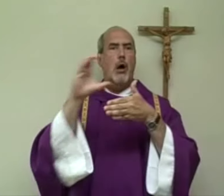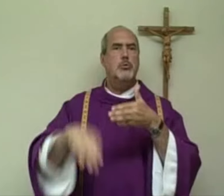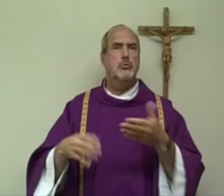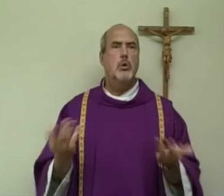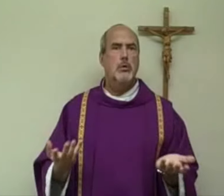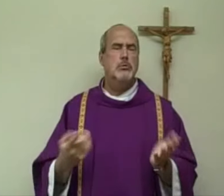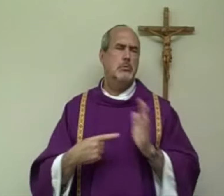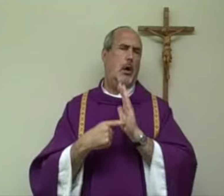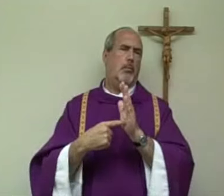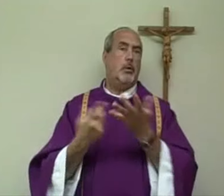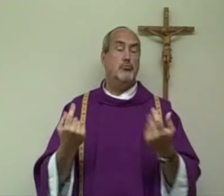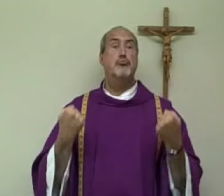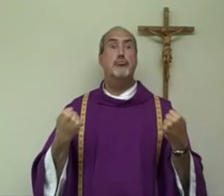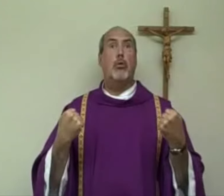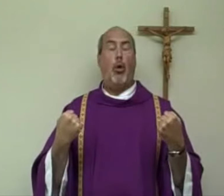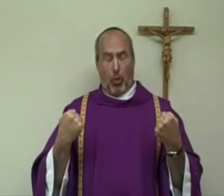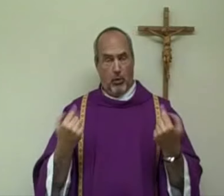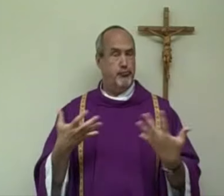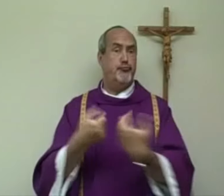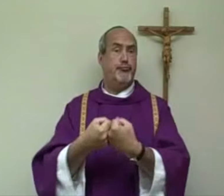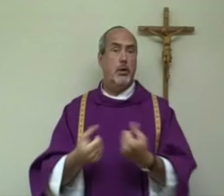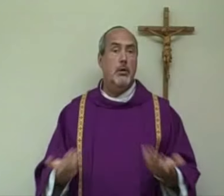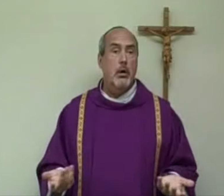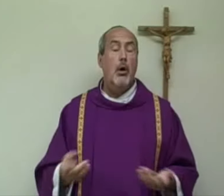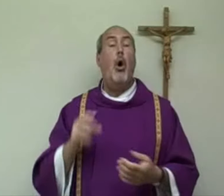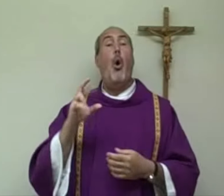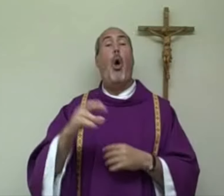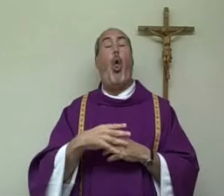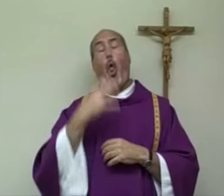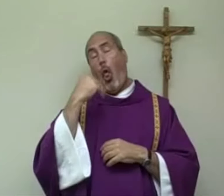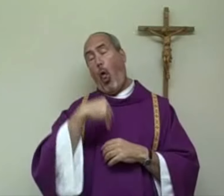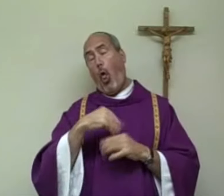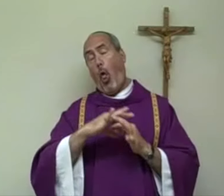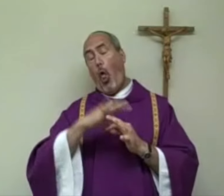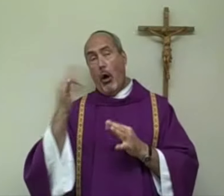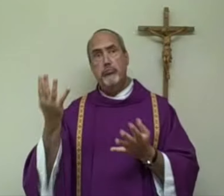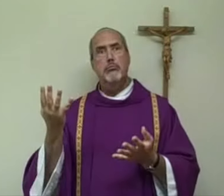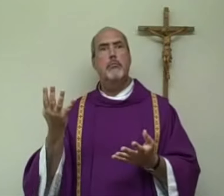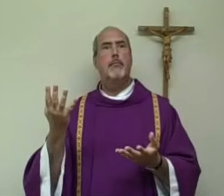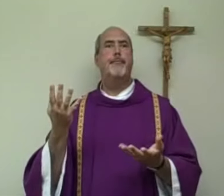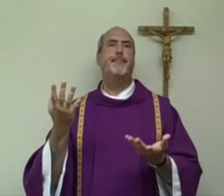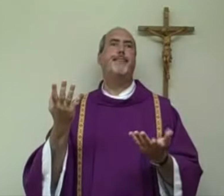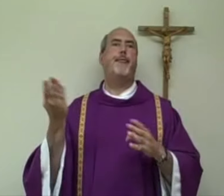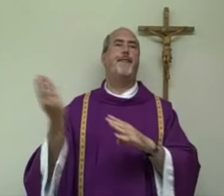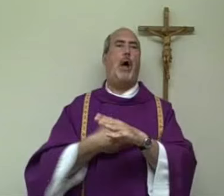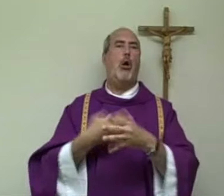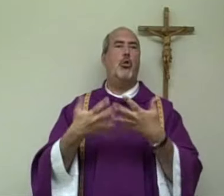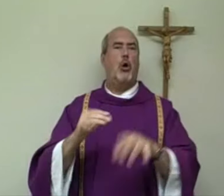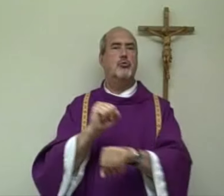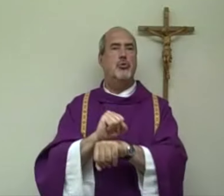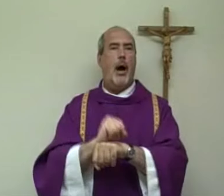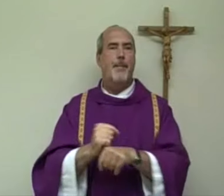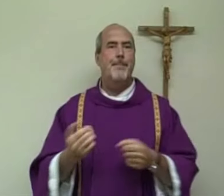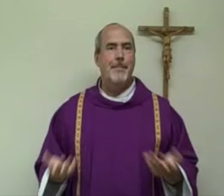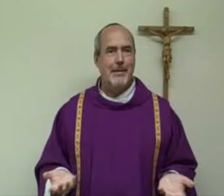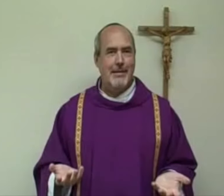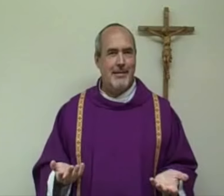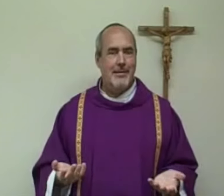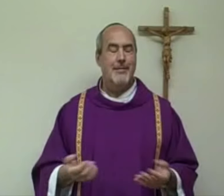Sometimes getting sleepy or drowsy can cause bad consequences, like a car accident, or oversleeping and not getting up for work